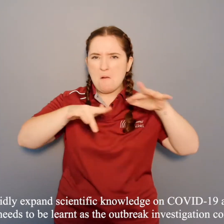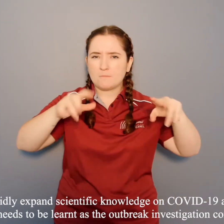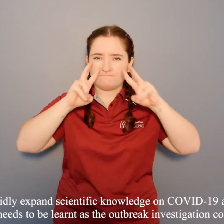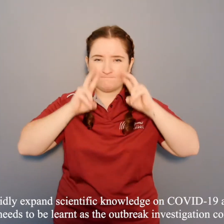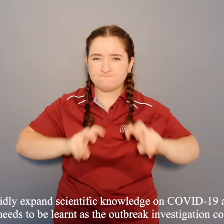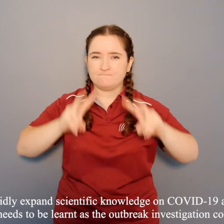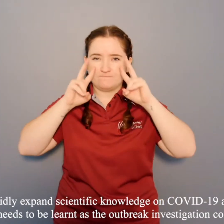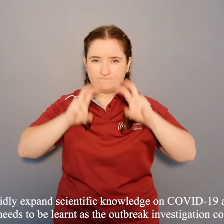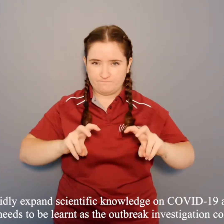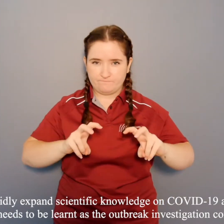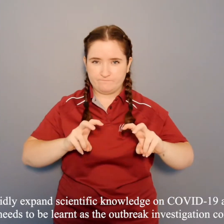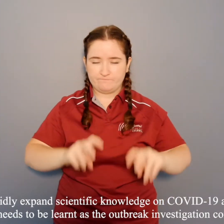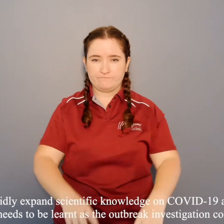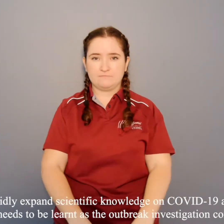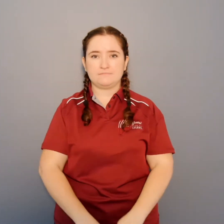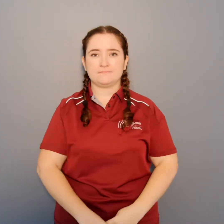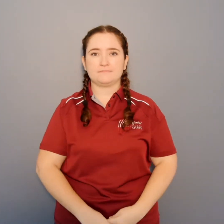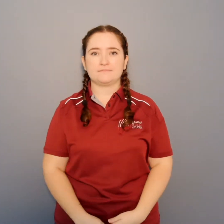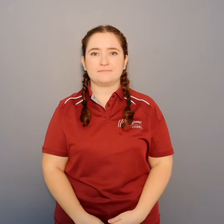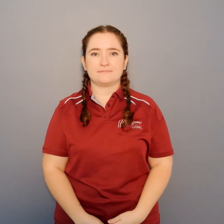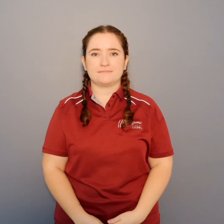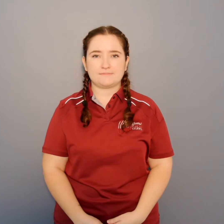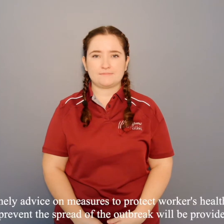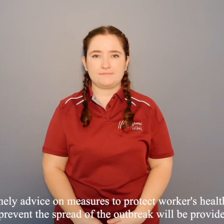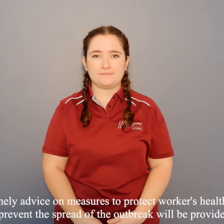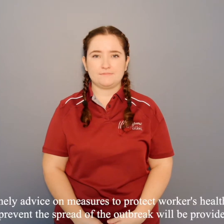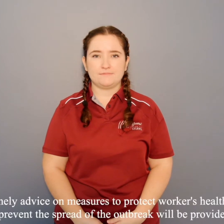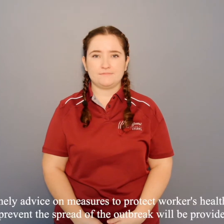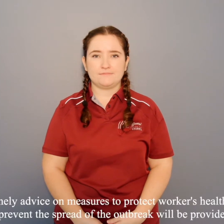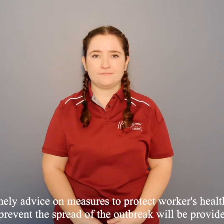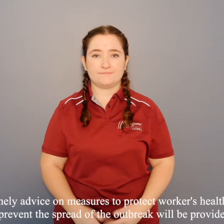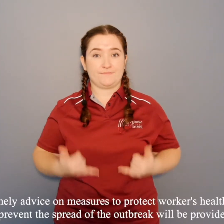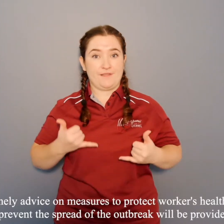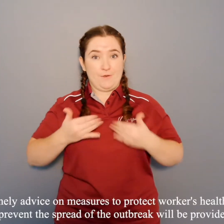virus because much still needs to be done and researched.